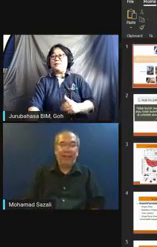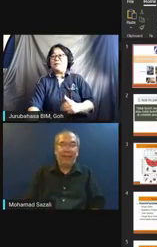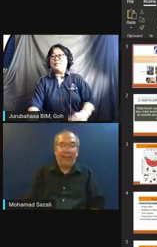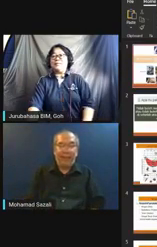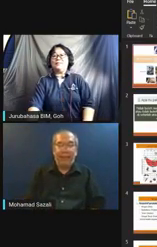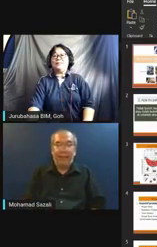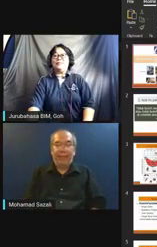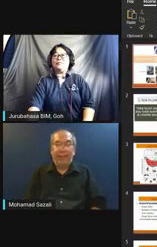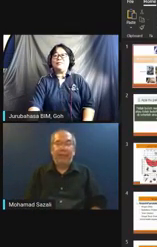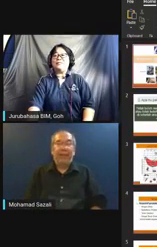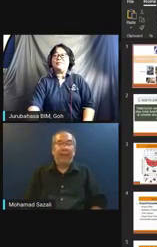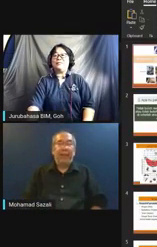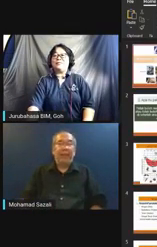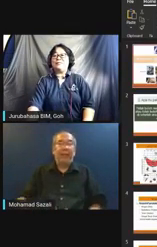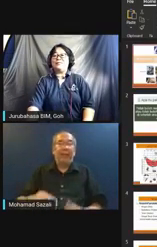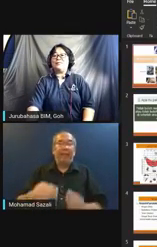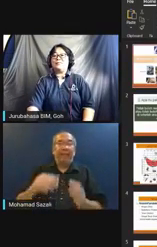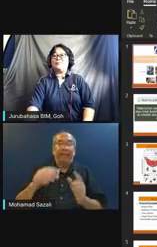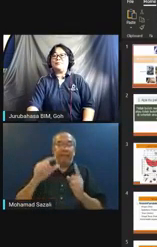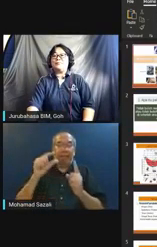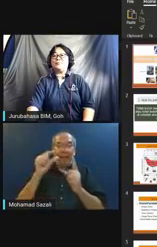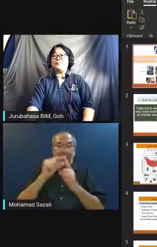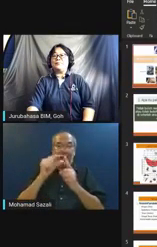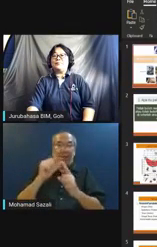Next slide, please.